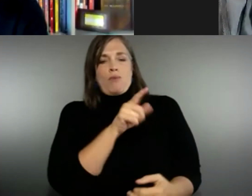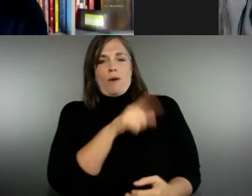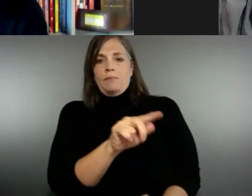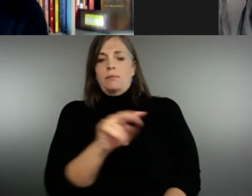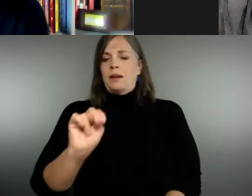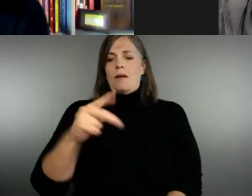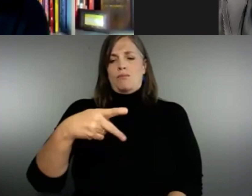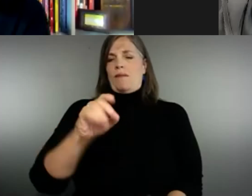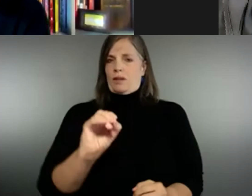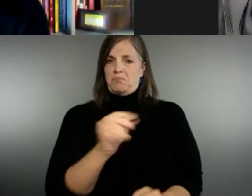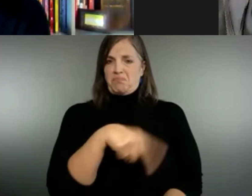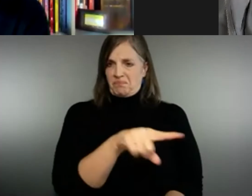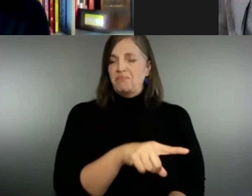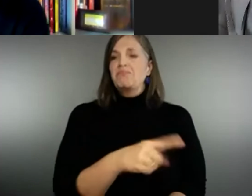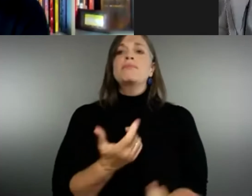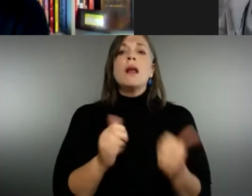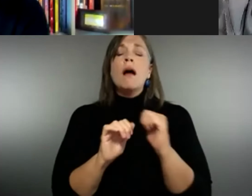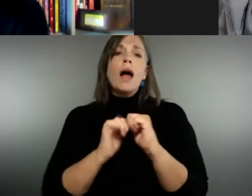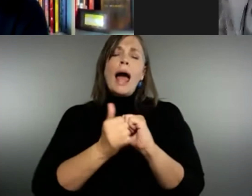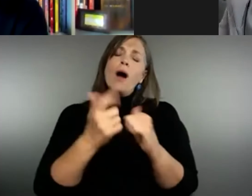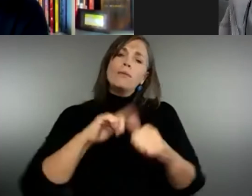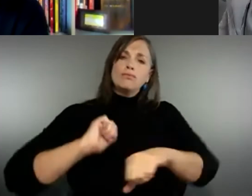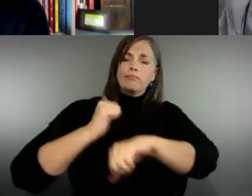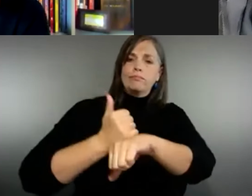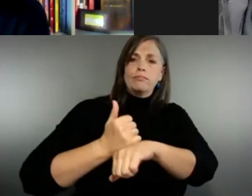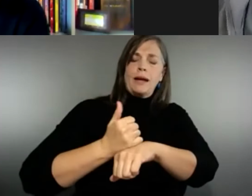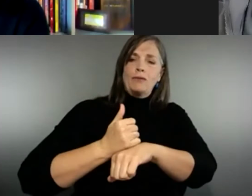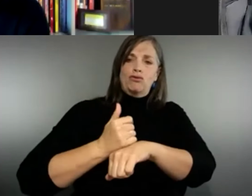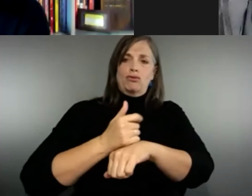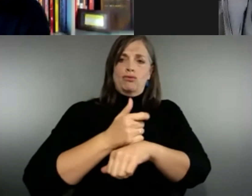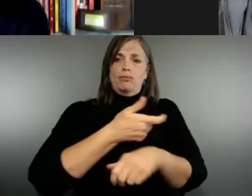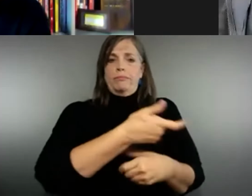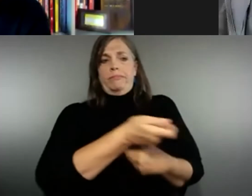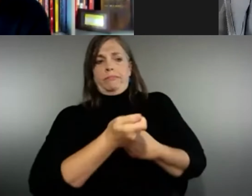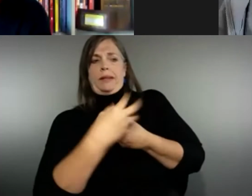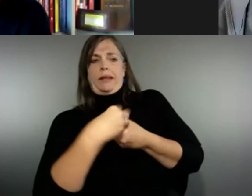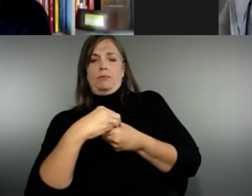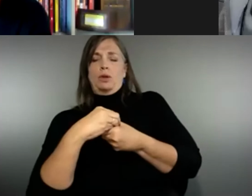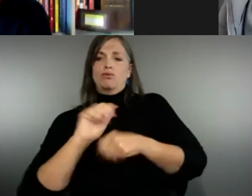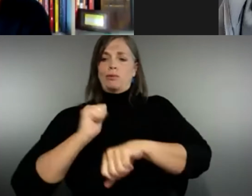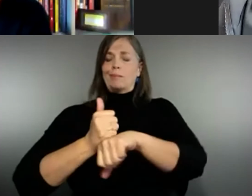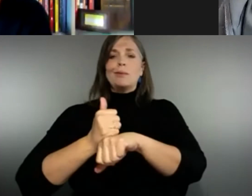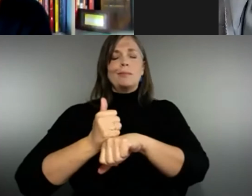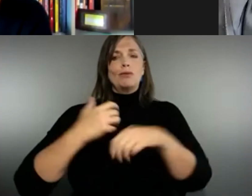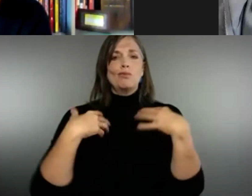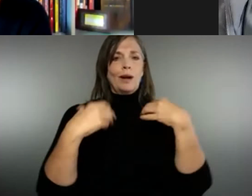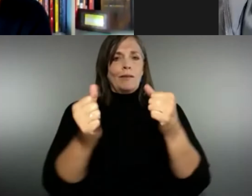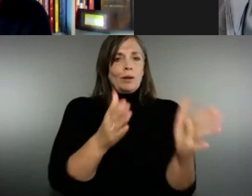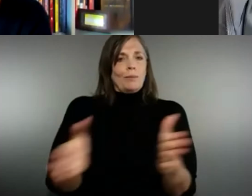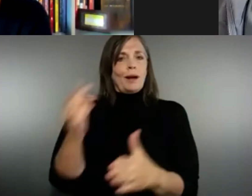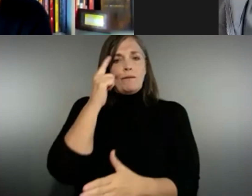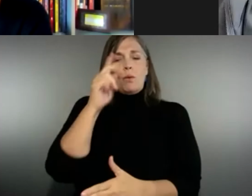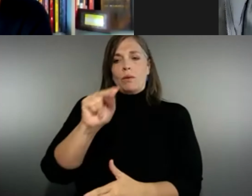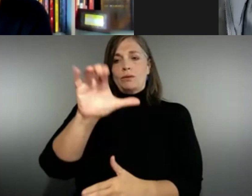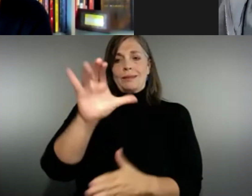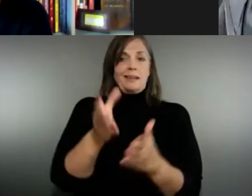non-profits in developing and implementing recovery plans for new york city um so you know if